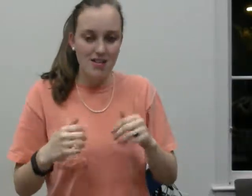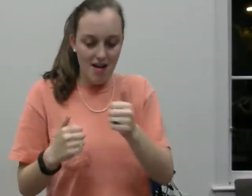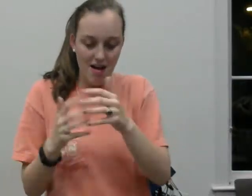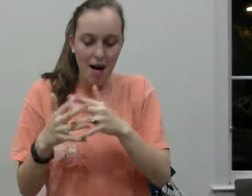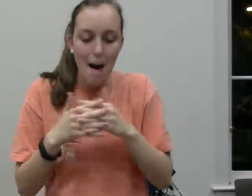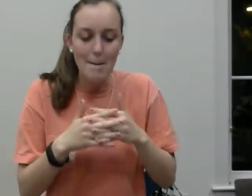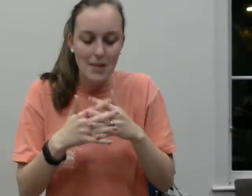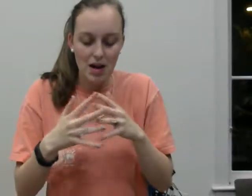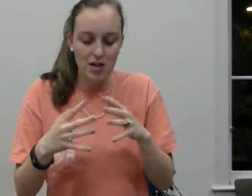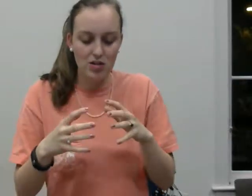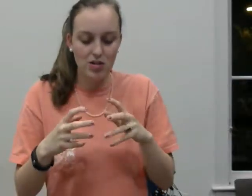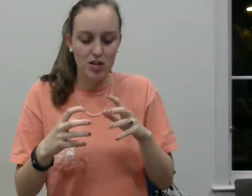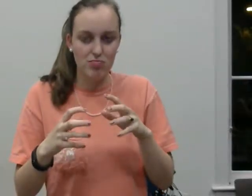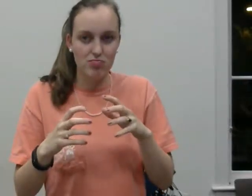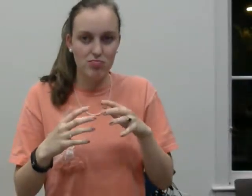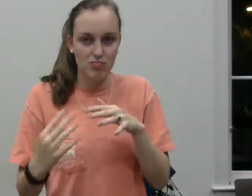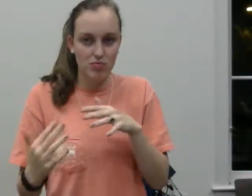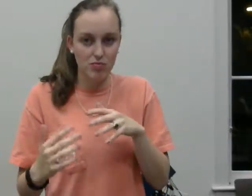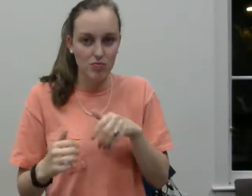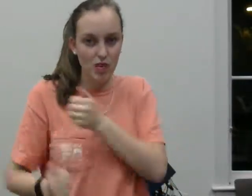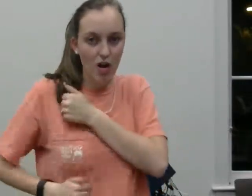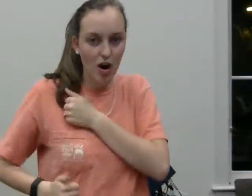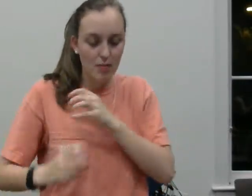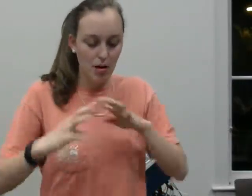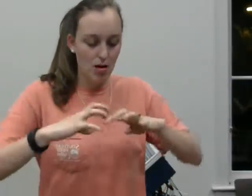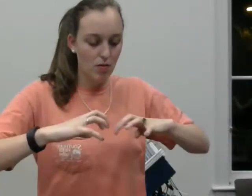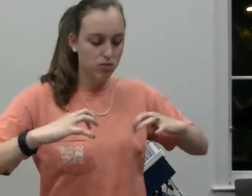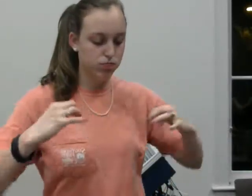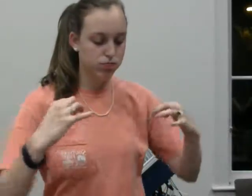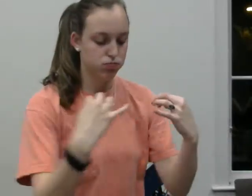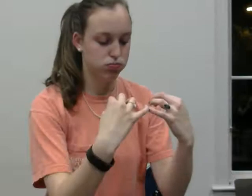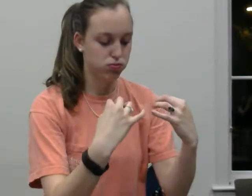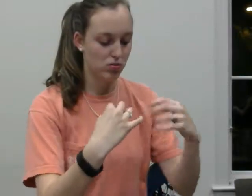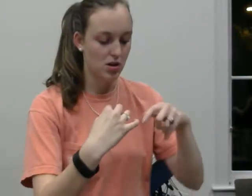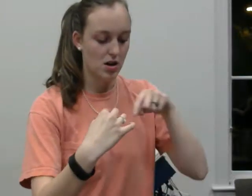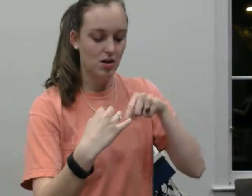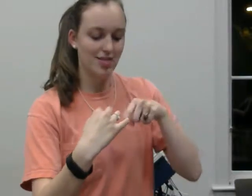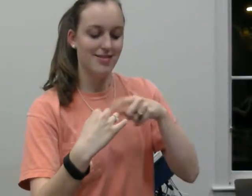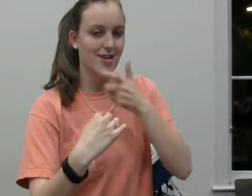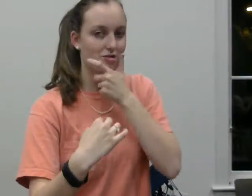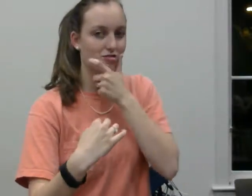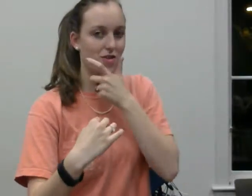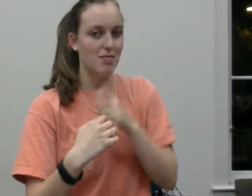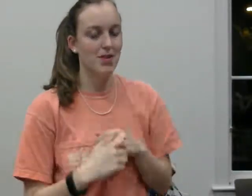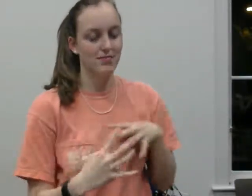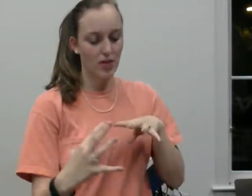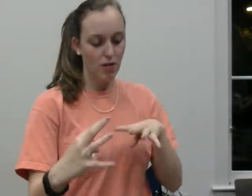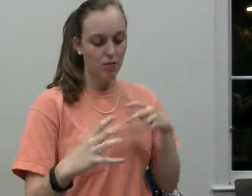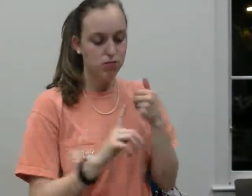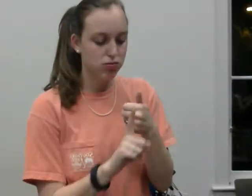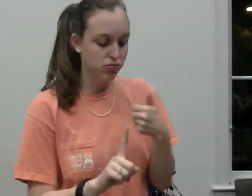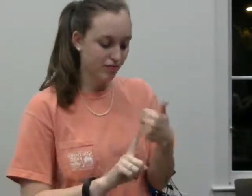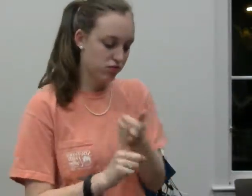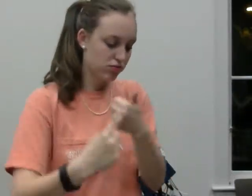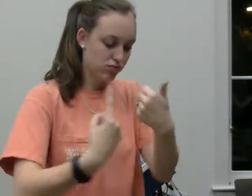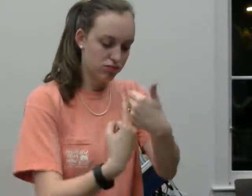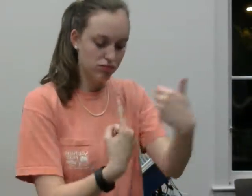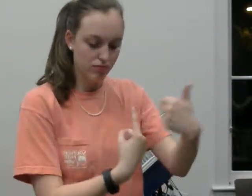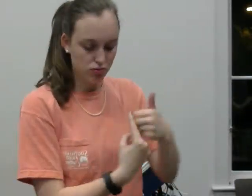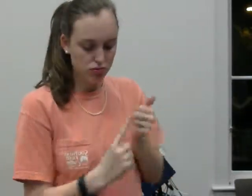basically surround Cornwallis, the British on all sides, wore them down over a period of about 2 weeks until Cornwallis and his army of 8,000 men had